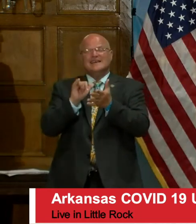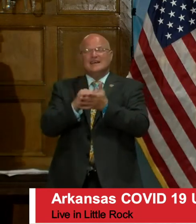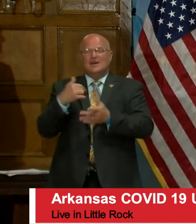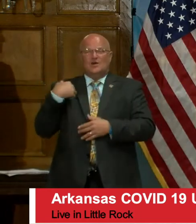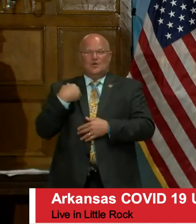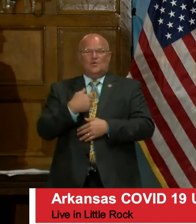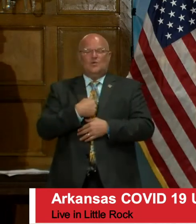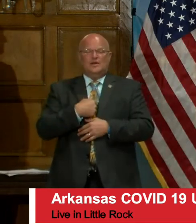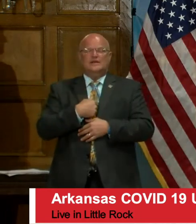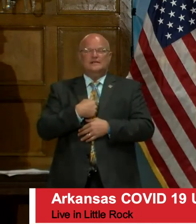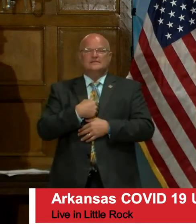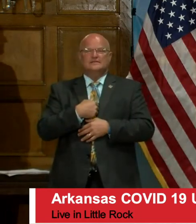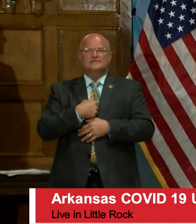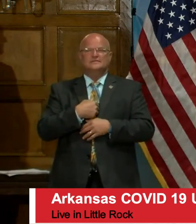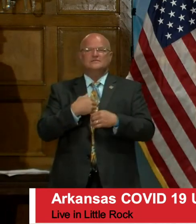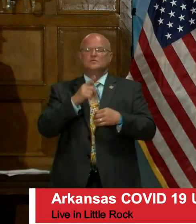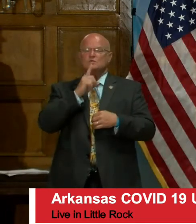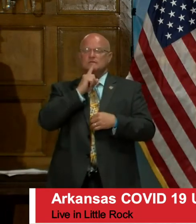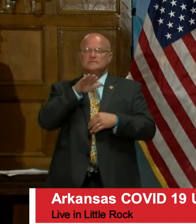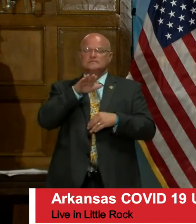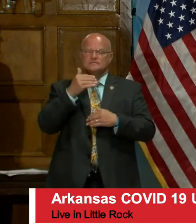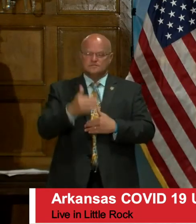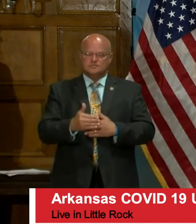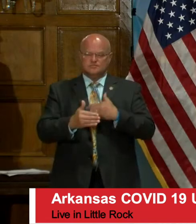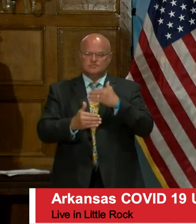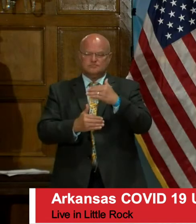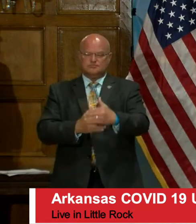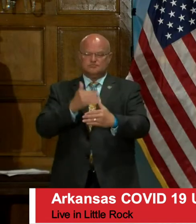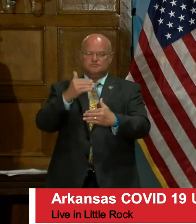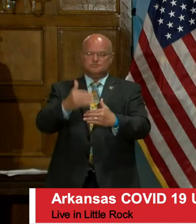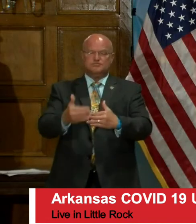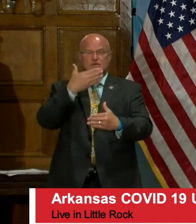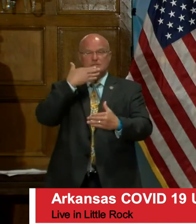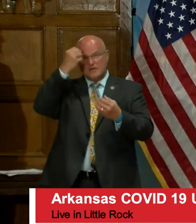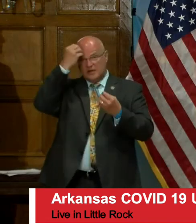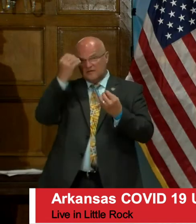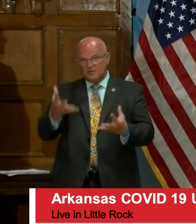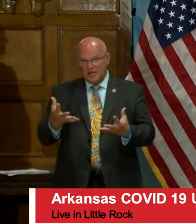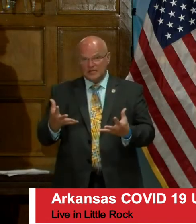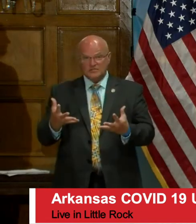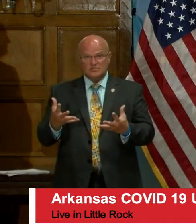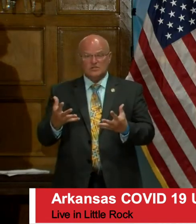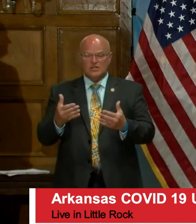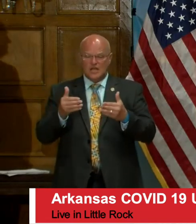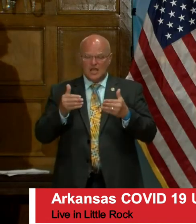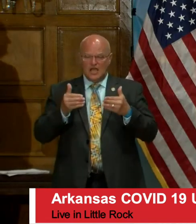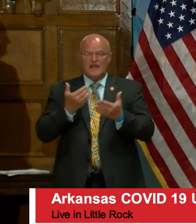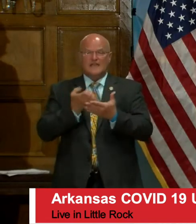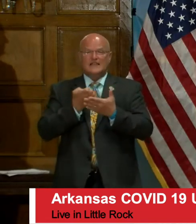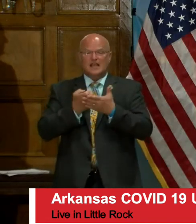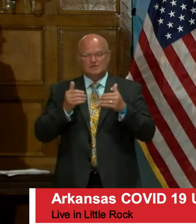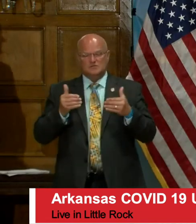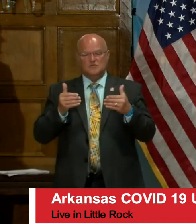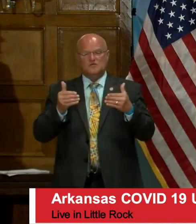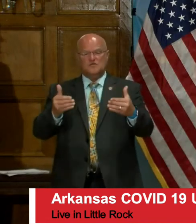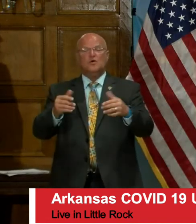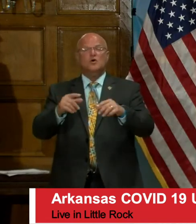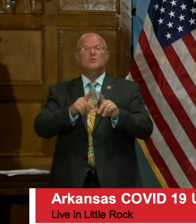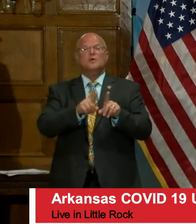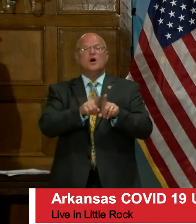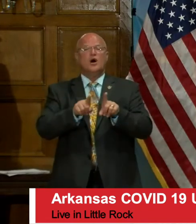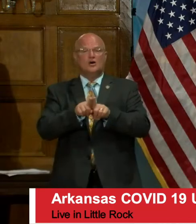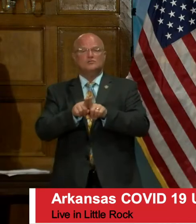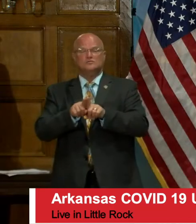we are taking targeted steps with better information to move the economy forward, but